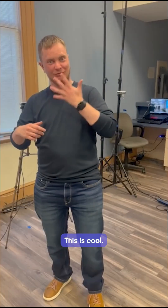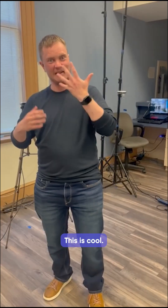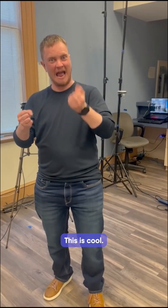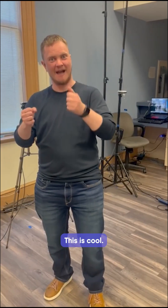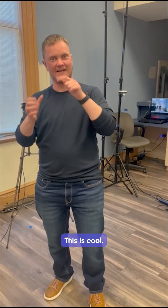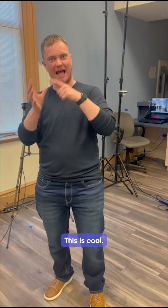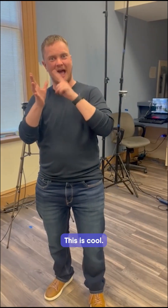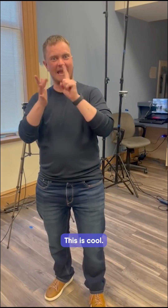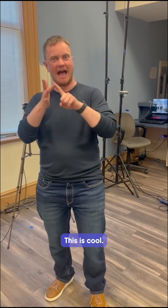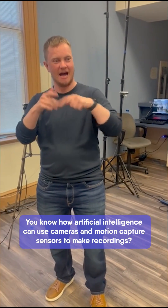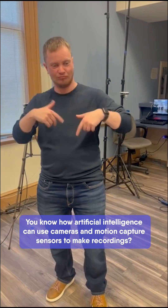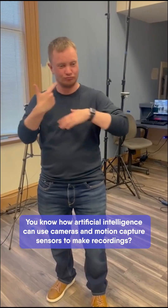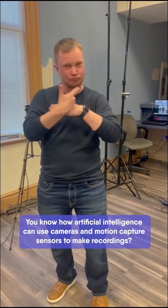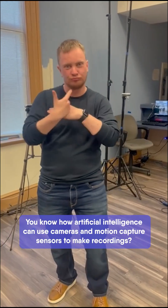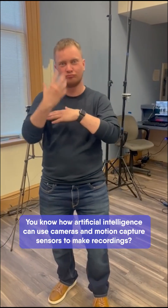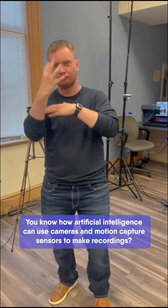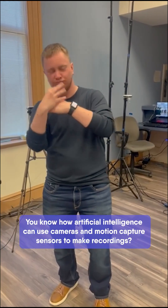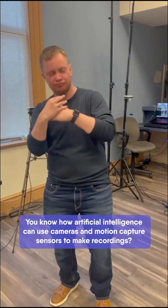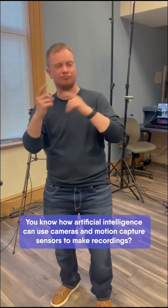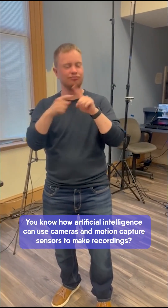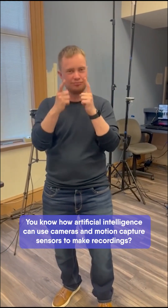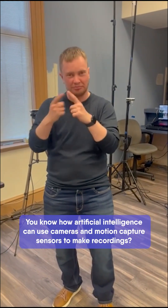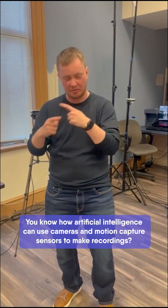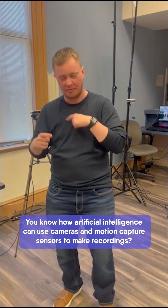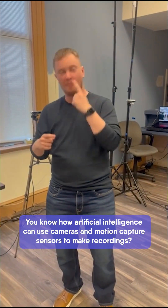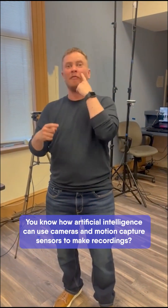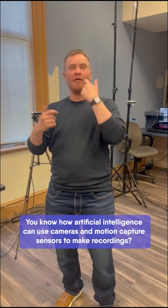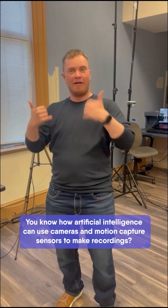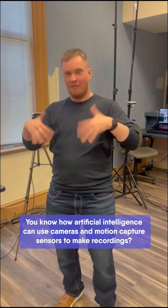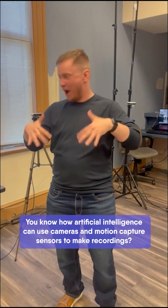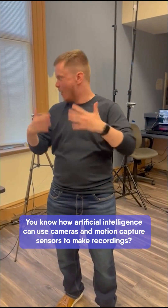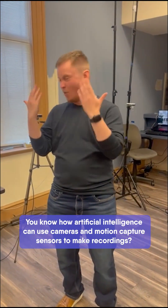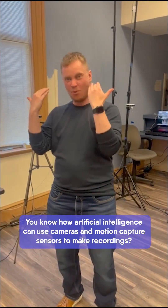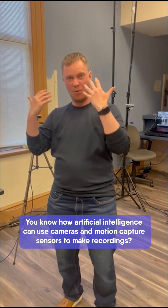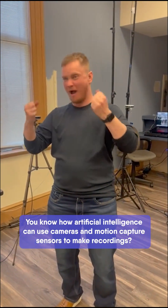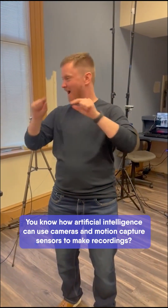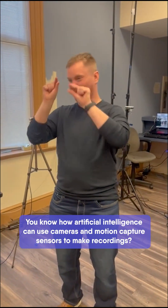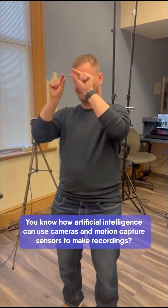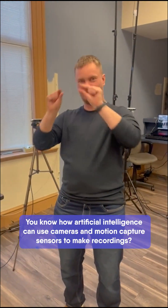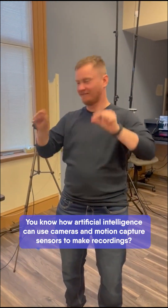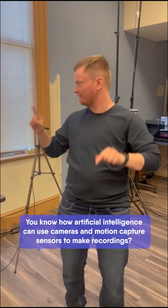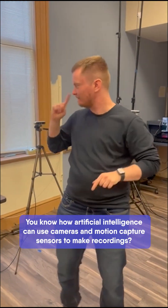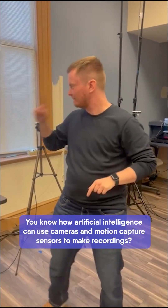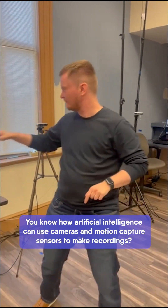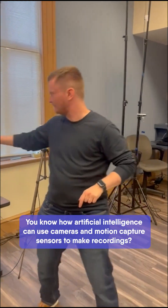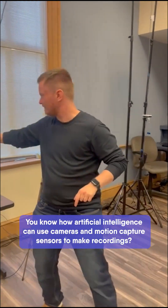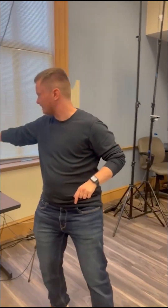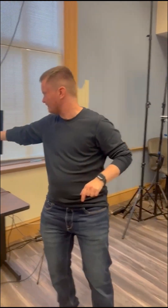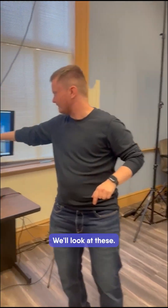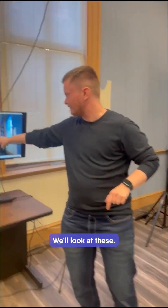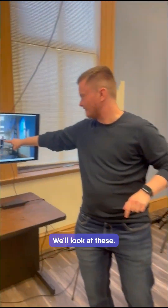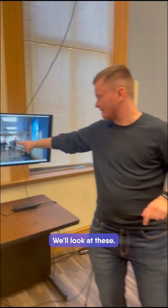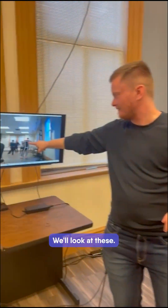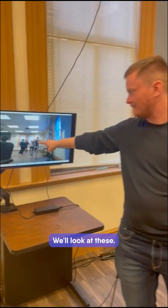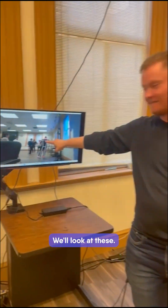This is cool. You know how artificial intelligence can use cameras and motion capture sensors to make recordings? Well, look at